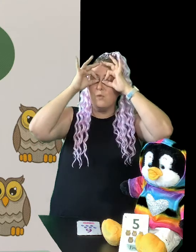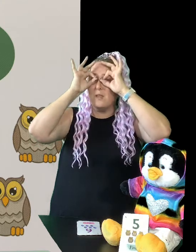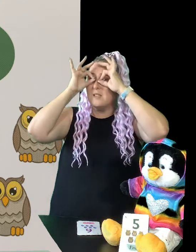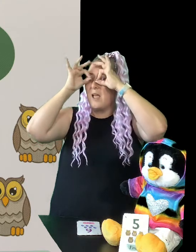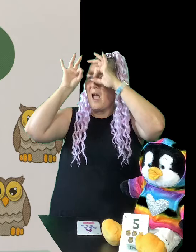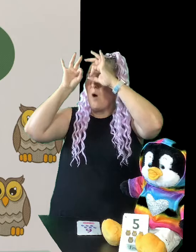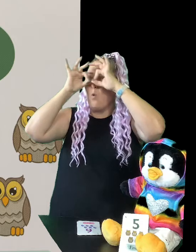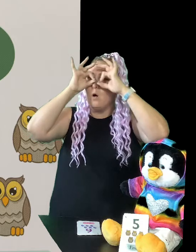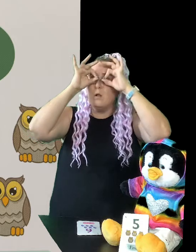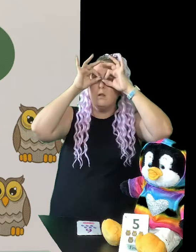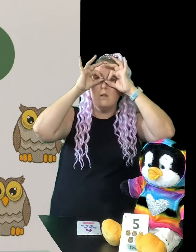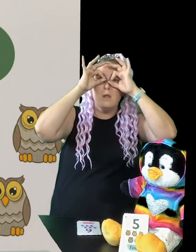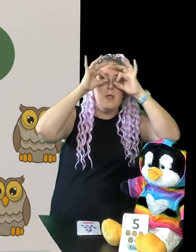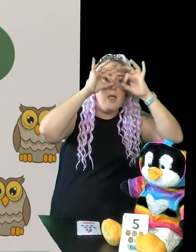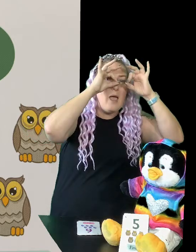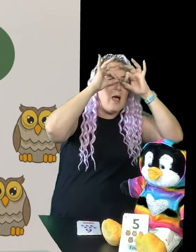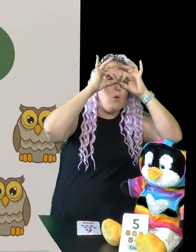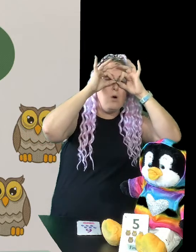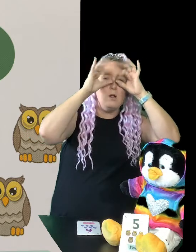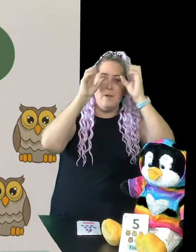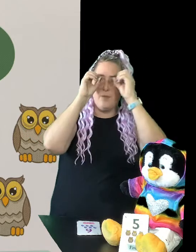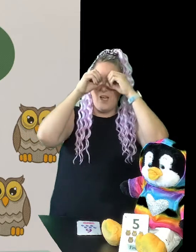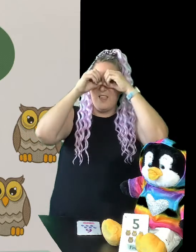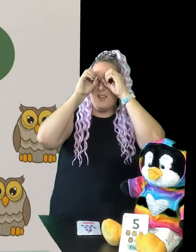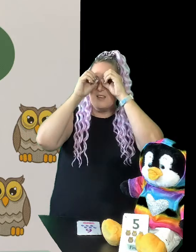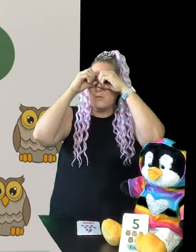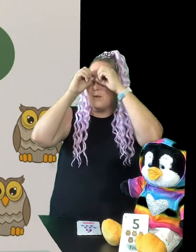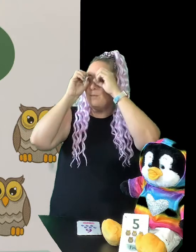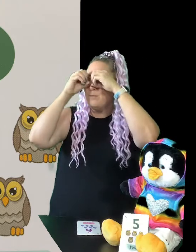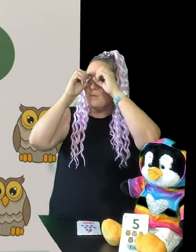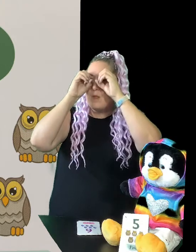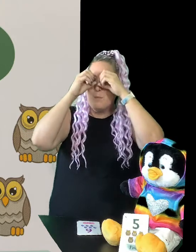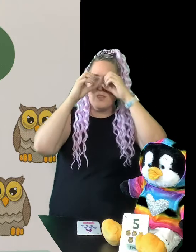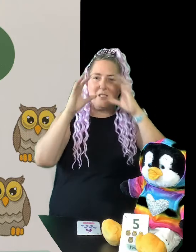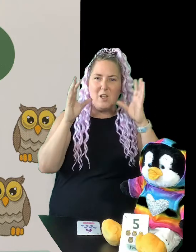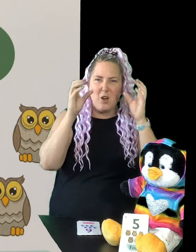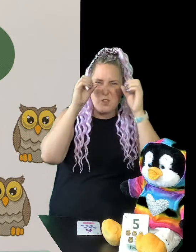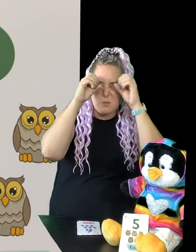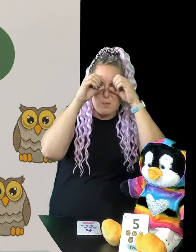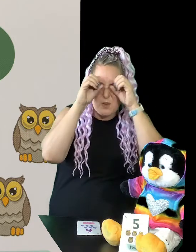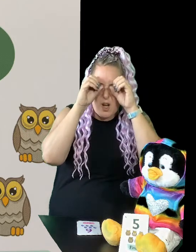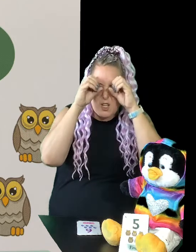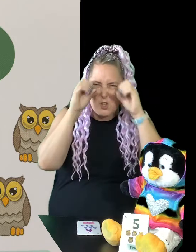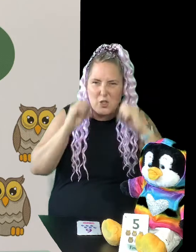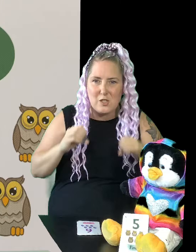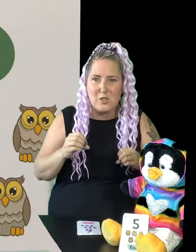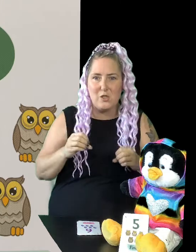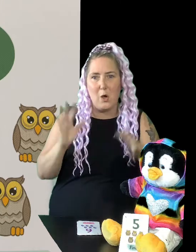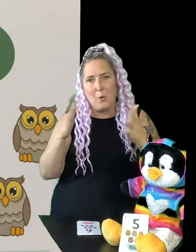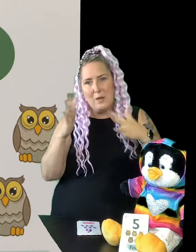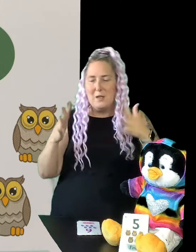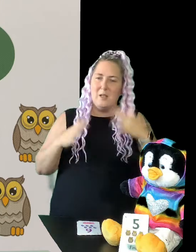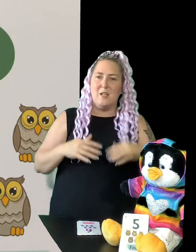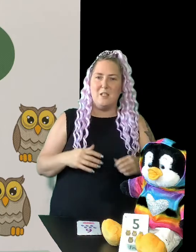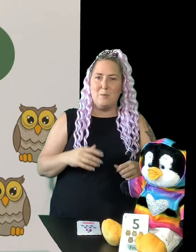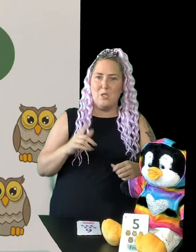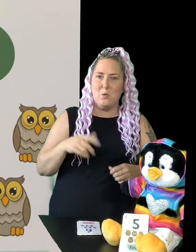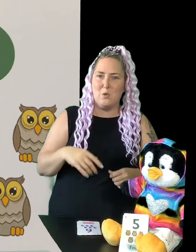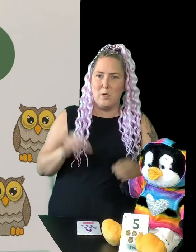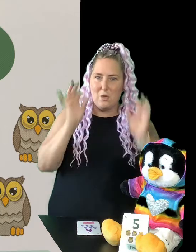this. Owl. Owl. I like this one, but this can also mean binoculars. So it's up to you which one you